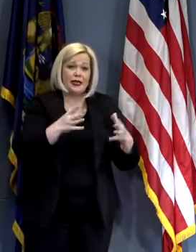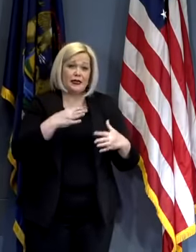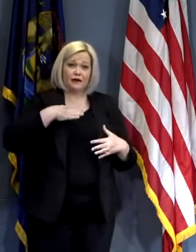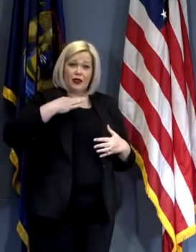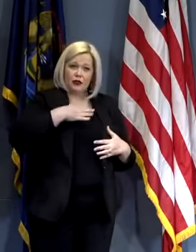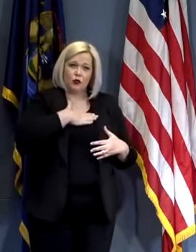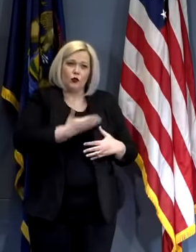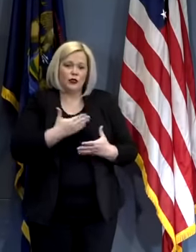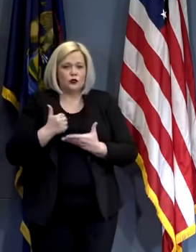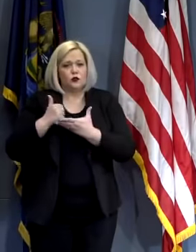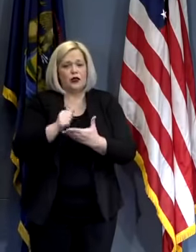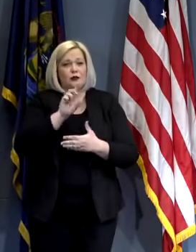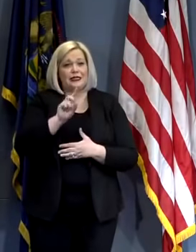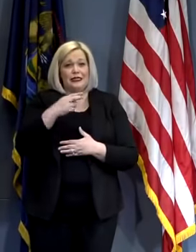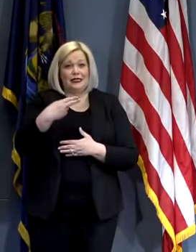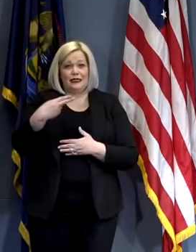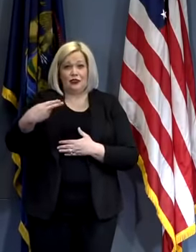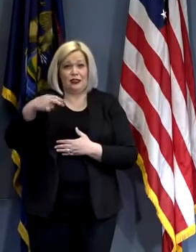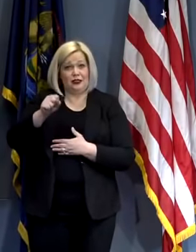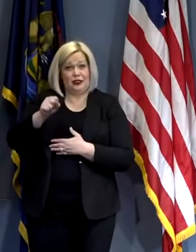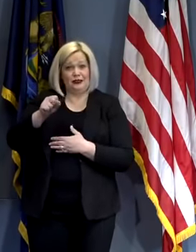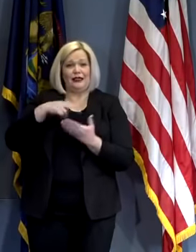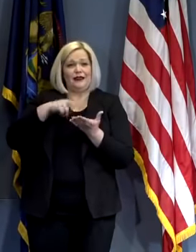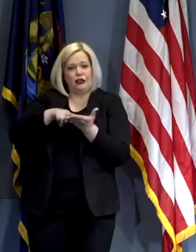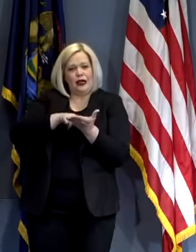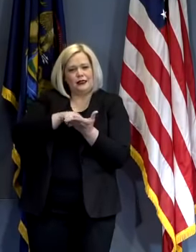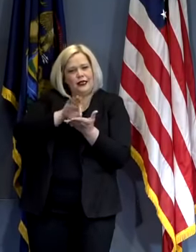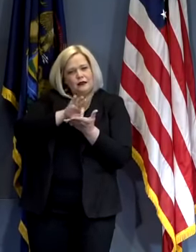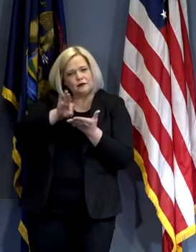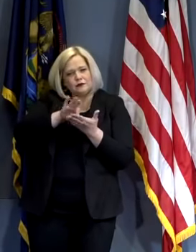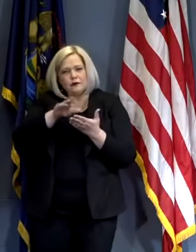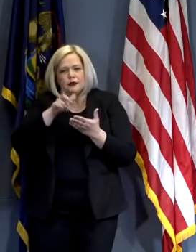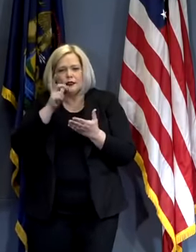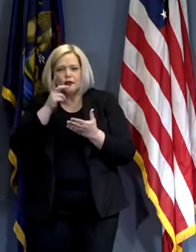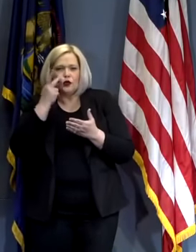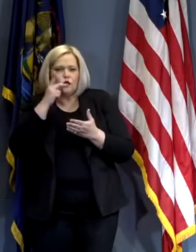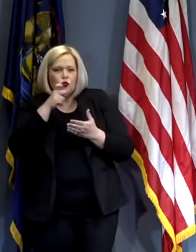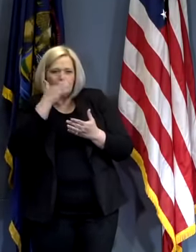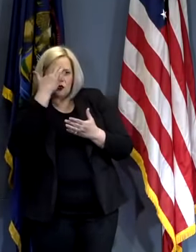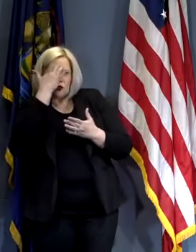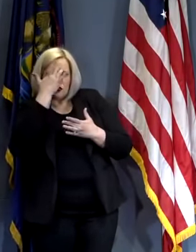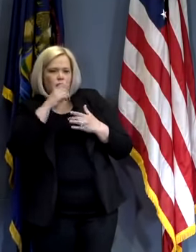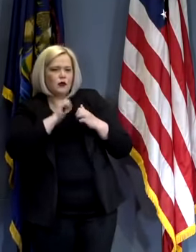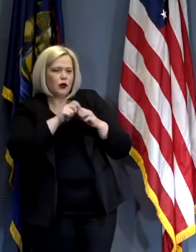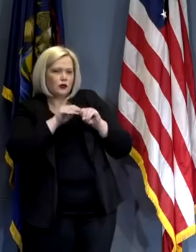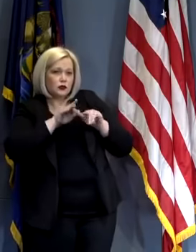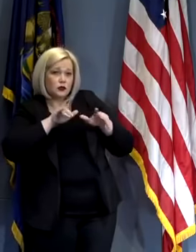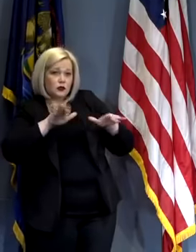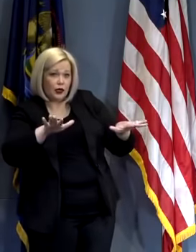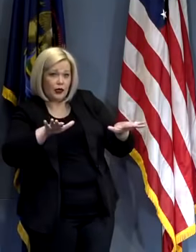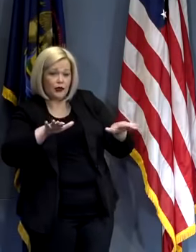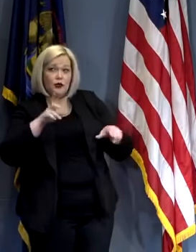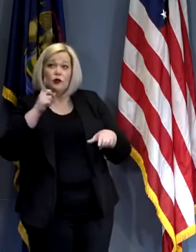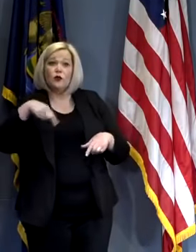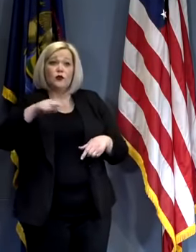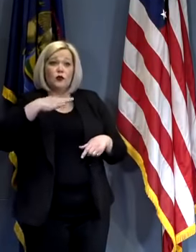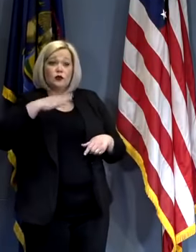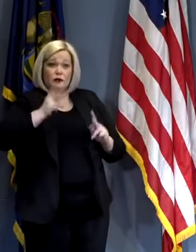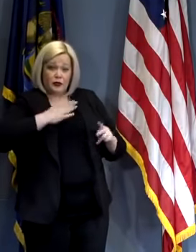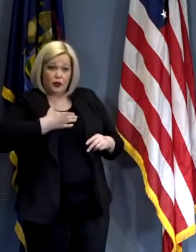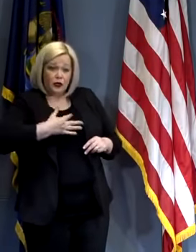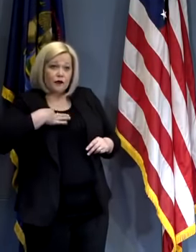help DHHS in their contract tracing efforts. These volunteers will help incredibly, because they will